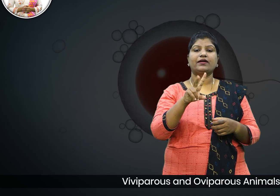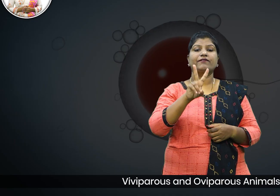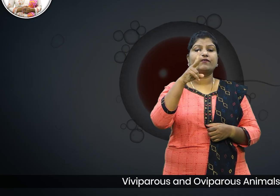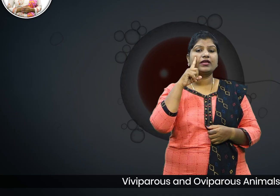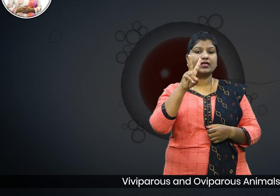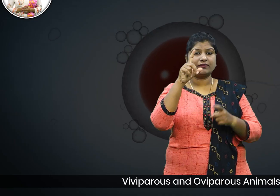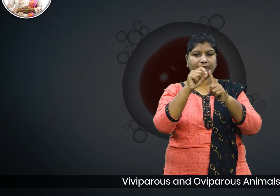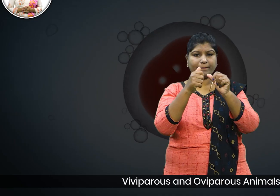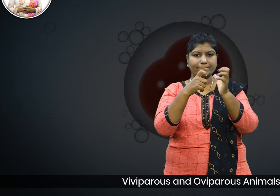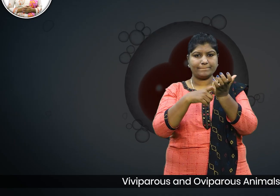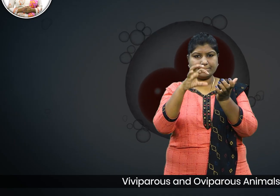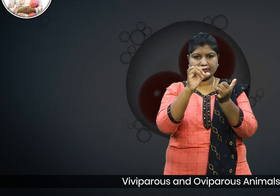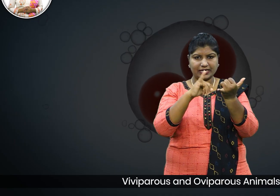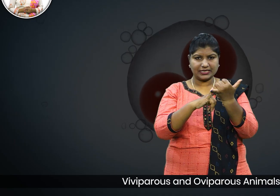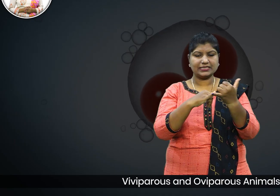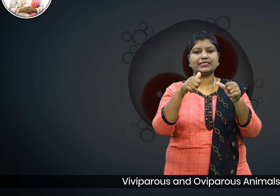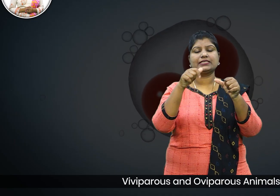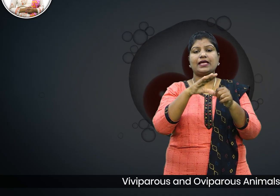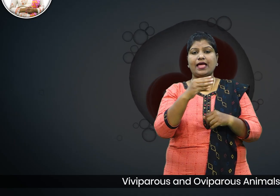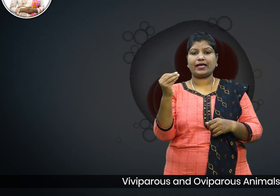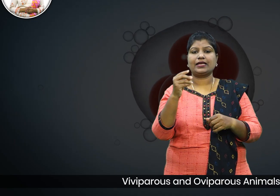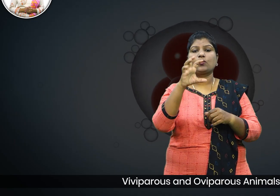Viviparous and oviparous animals.